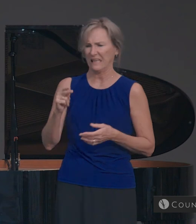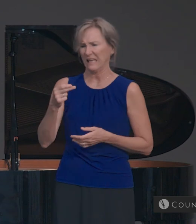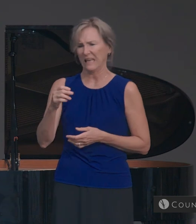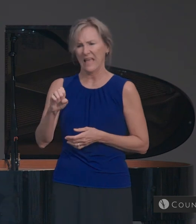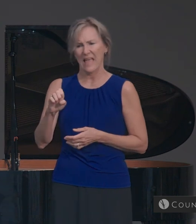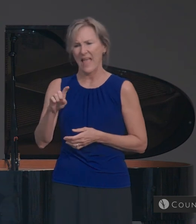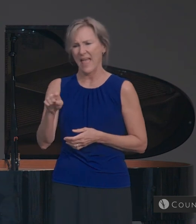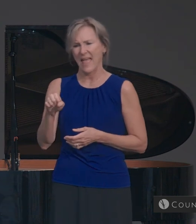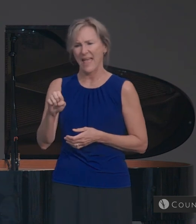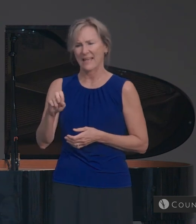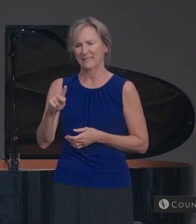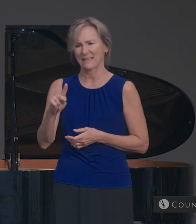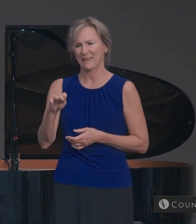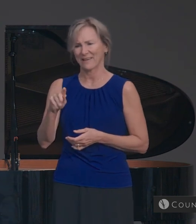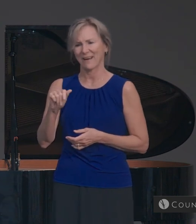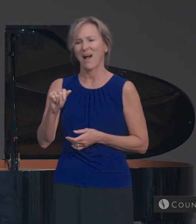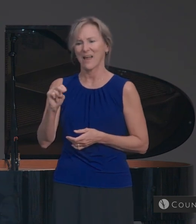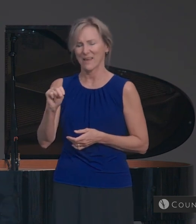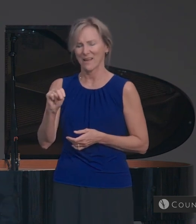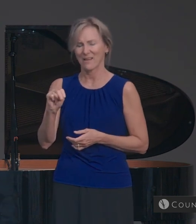Hezekiah got it.